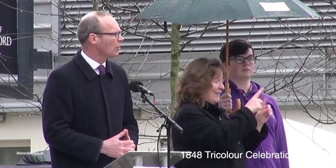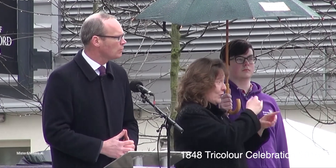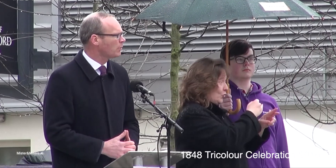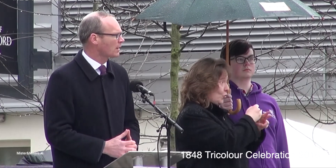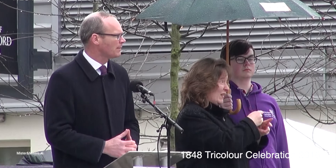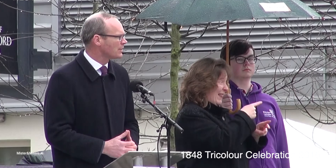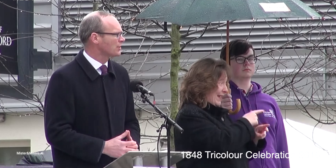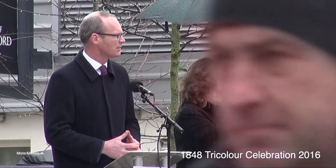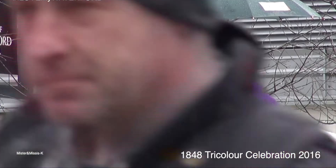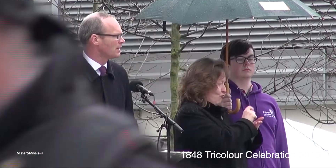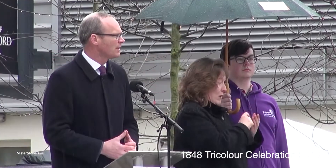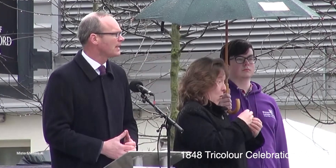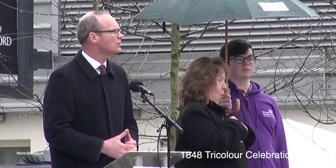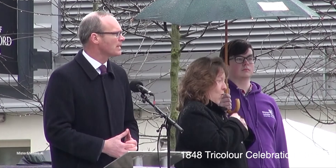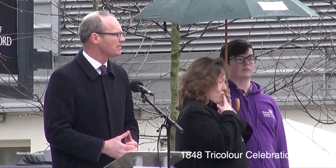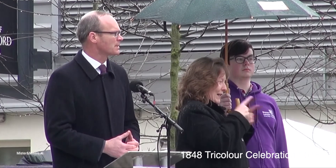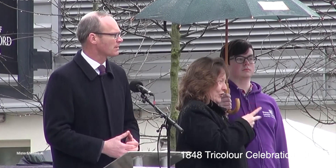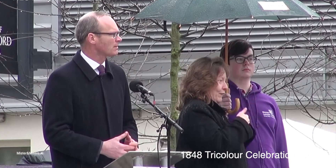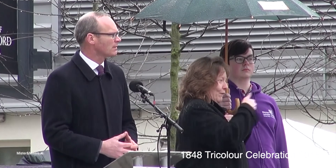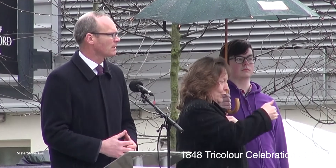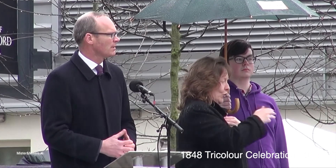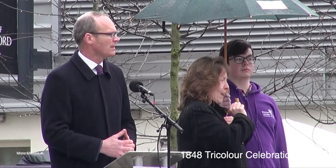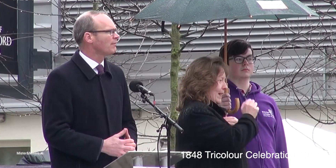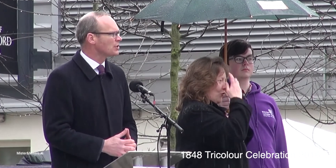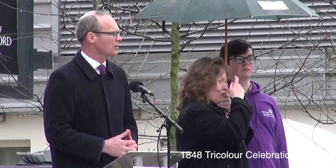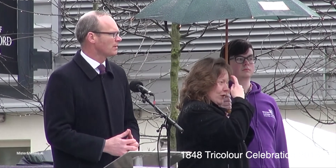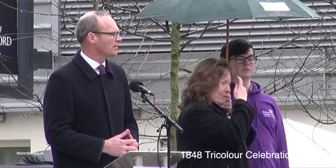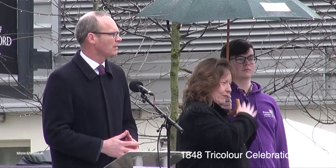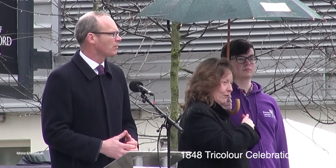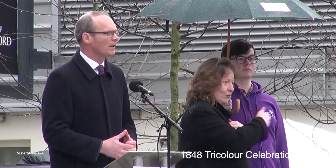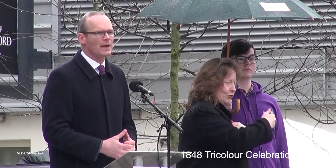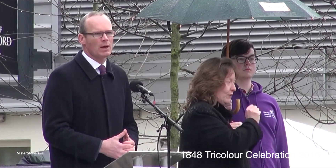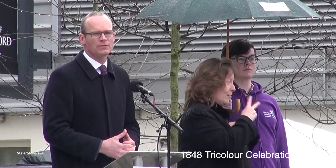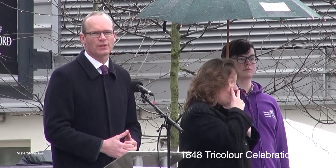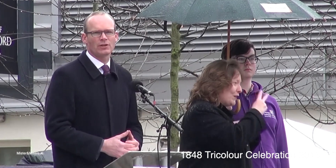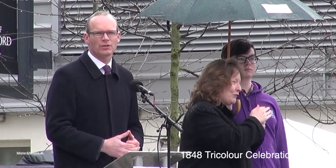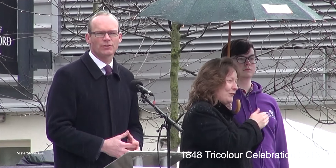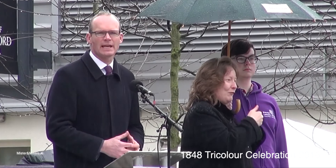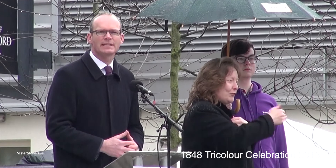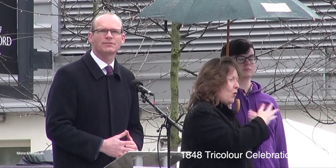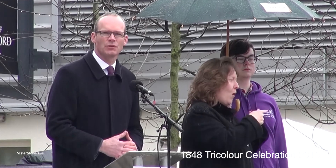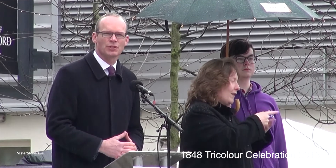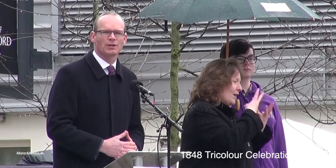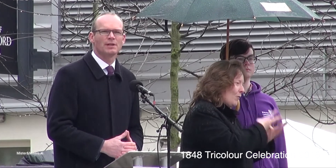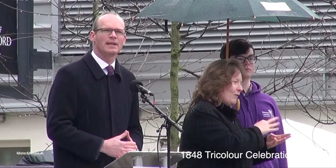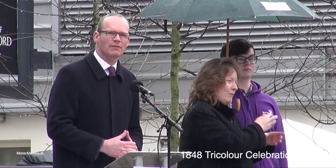written their own proclamation, their dreams, their vision for what they want for their country and